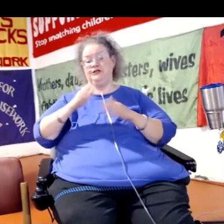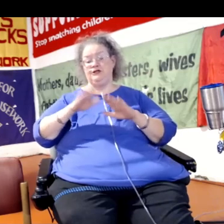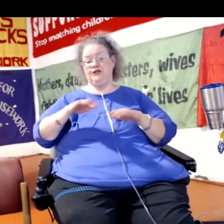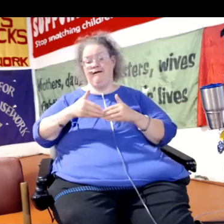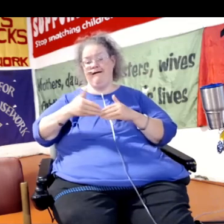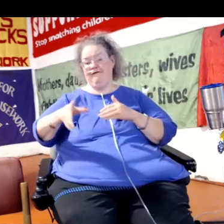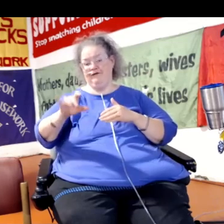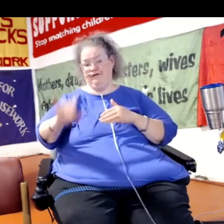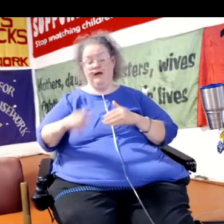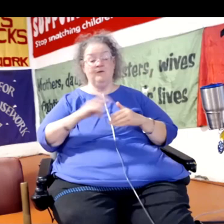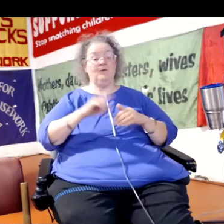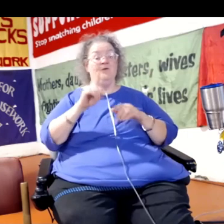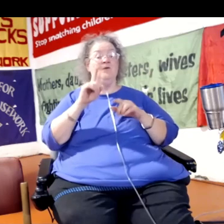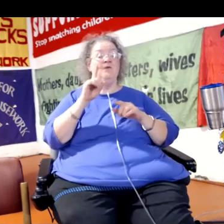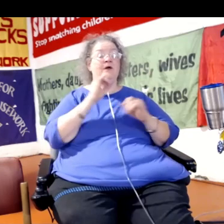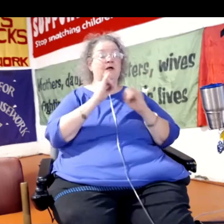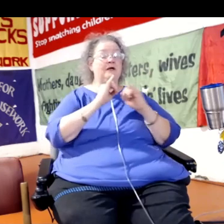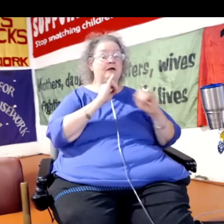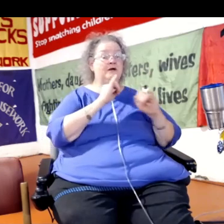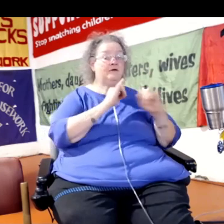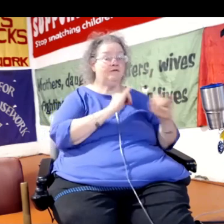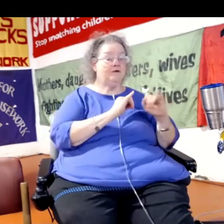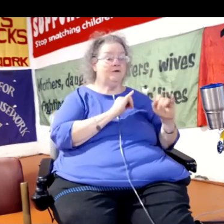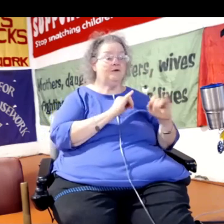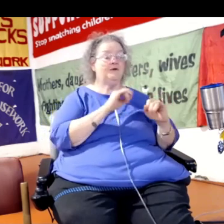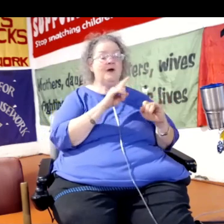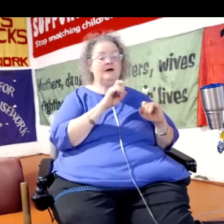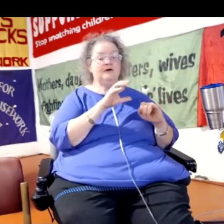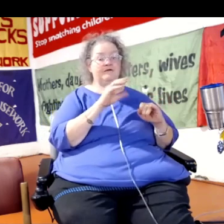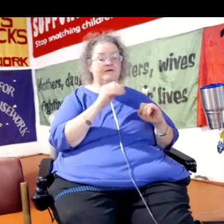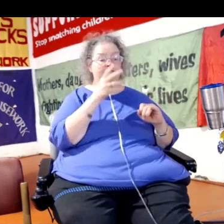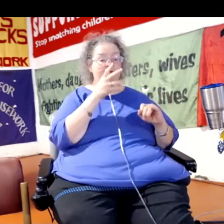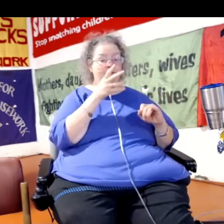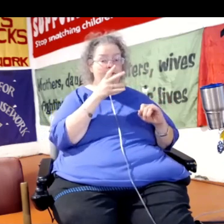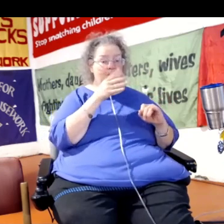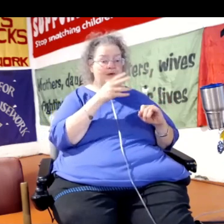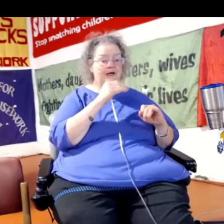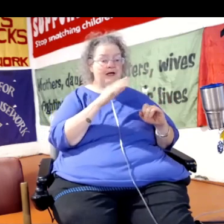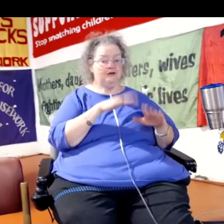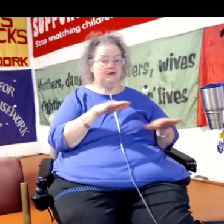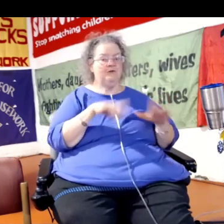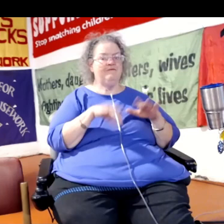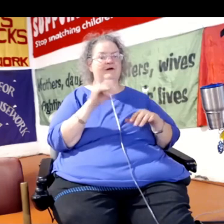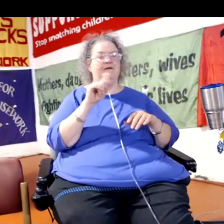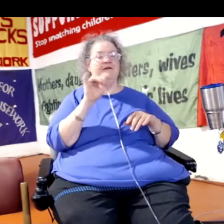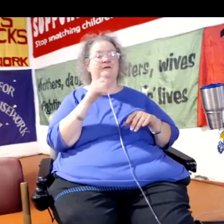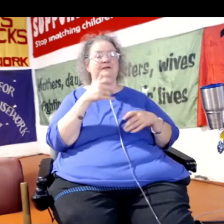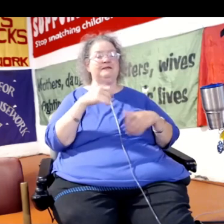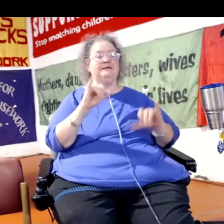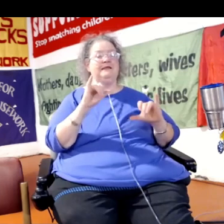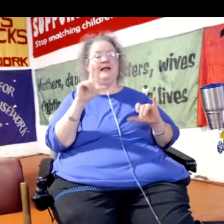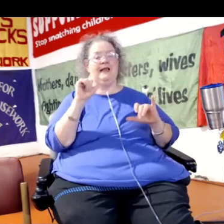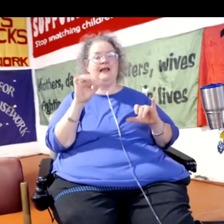150 women and their children and some husbands recently, we found that it was still a lifeline,